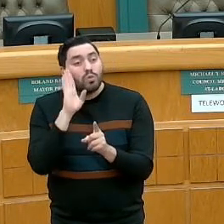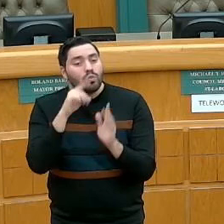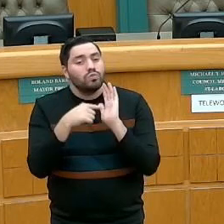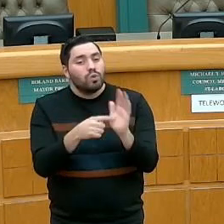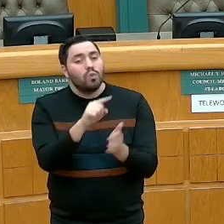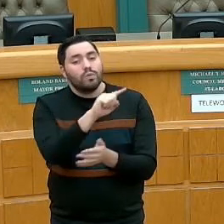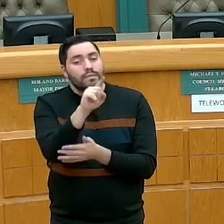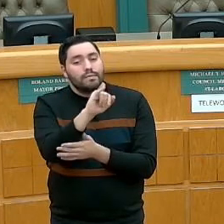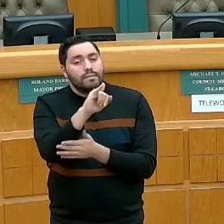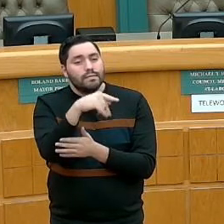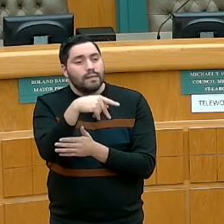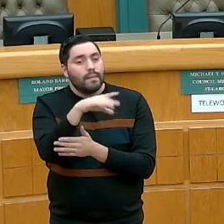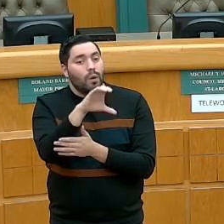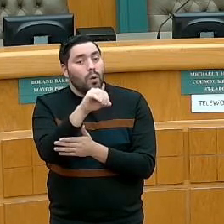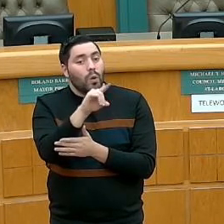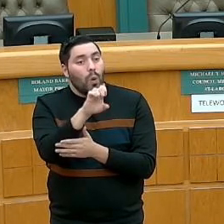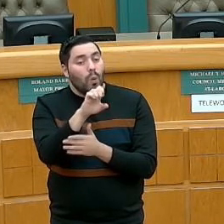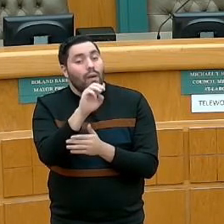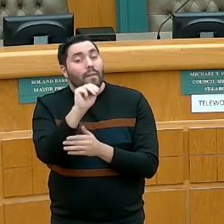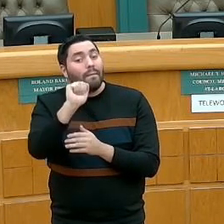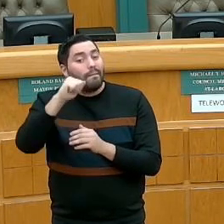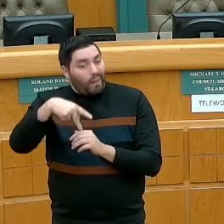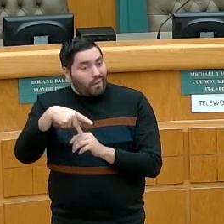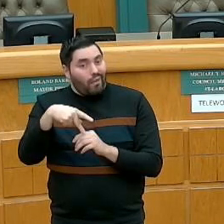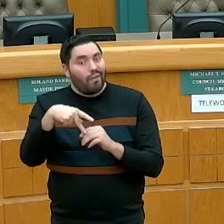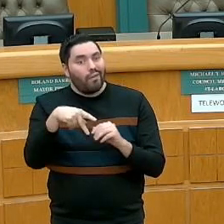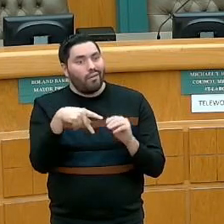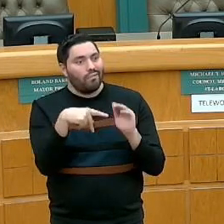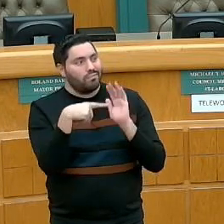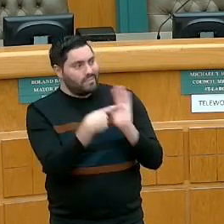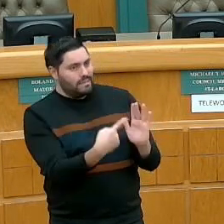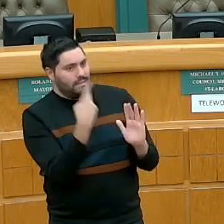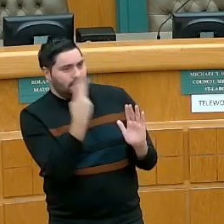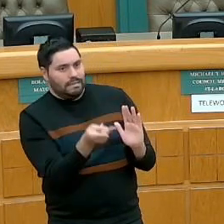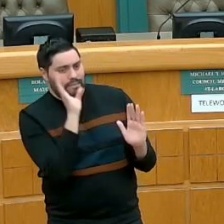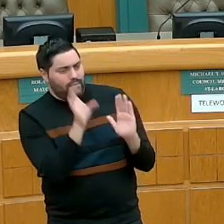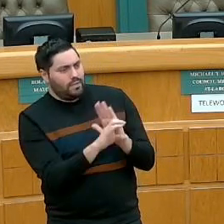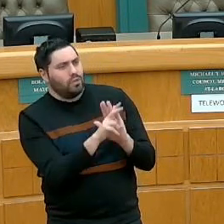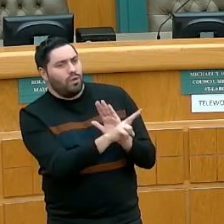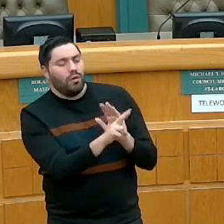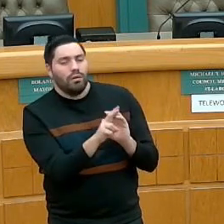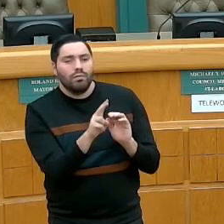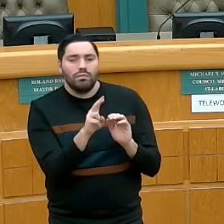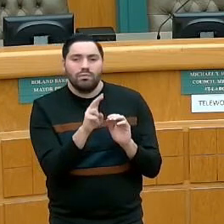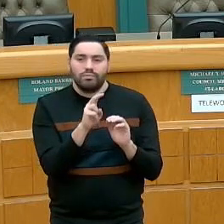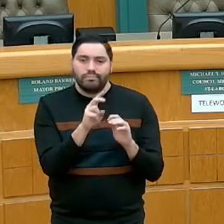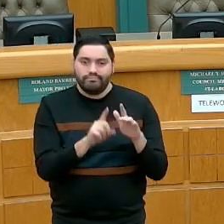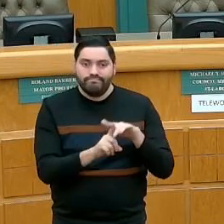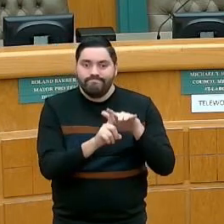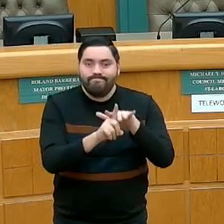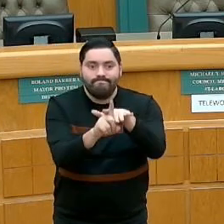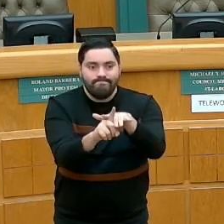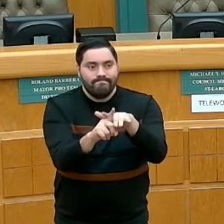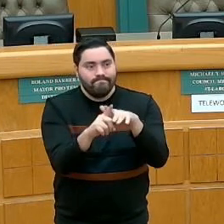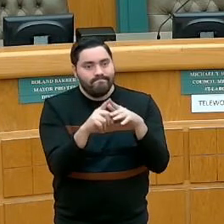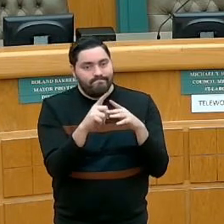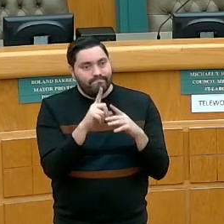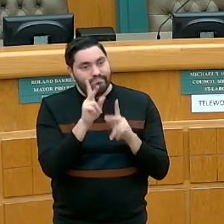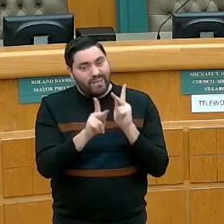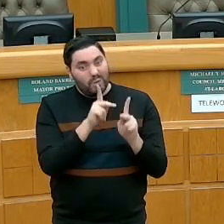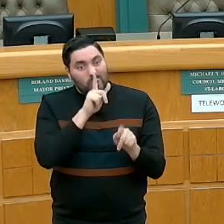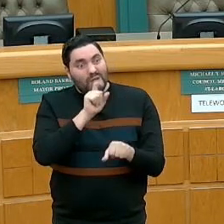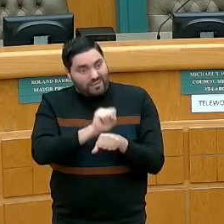map, and I'll talk a little bit about it, that shows of the cases from yesterday, or through yesterday, where they